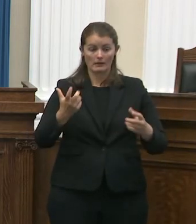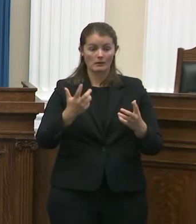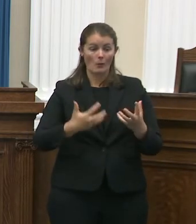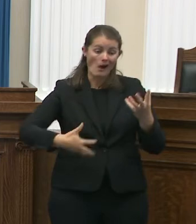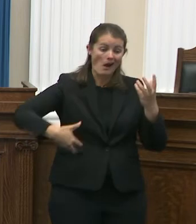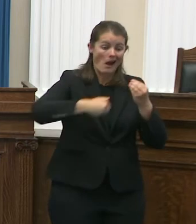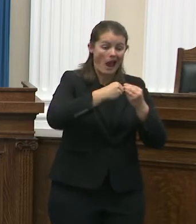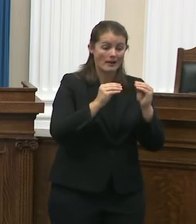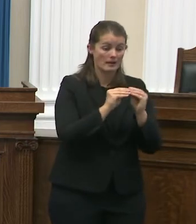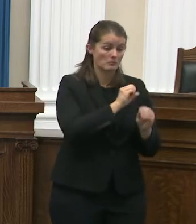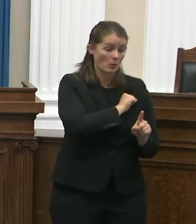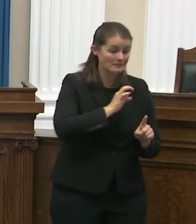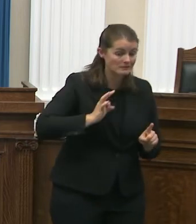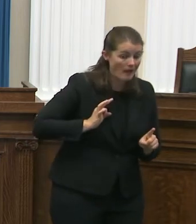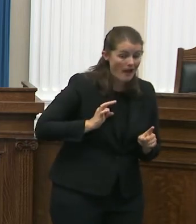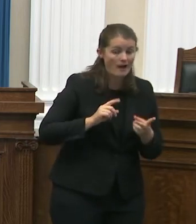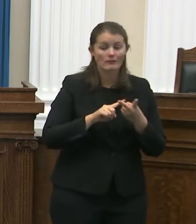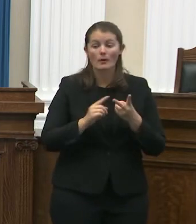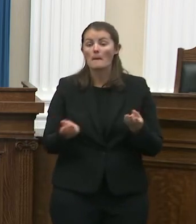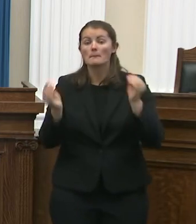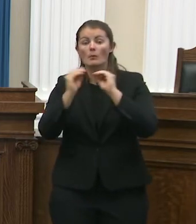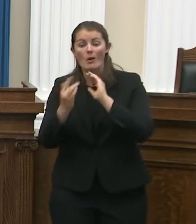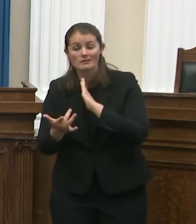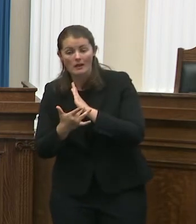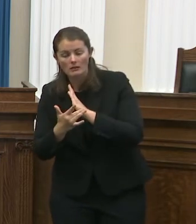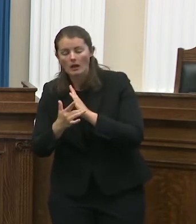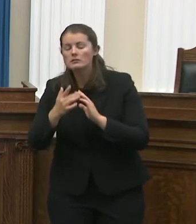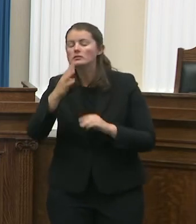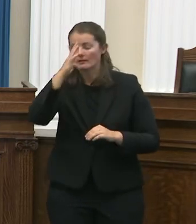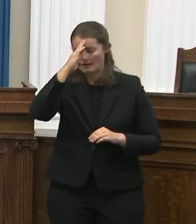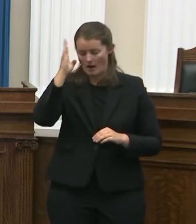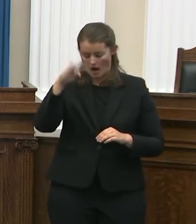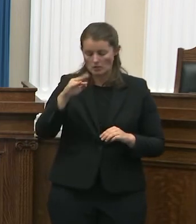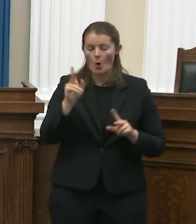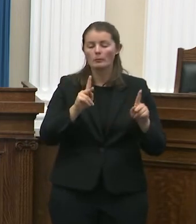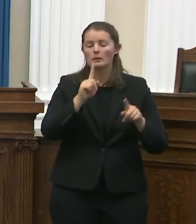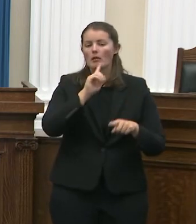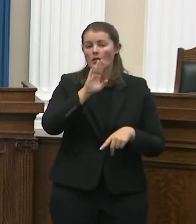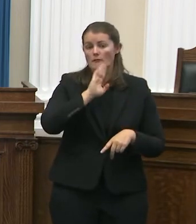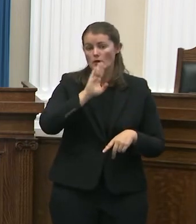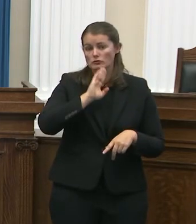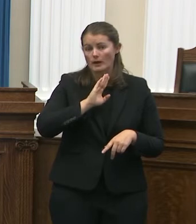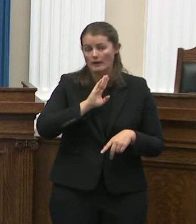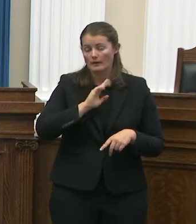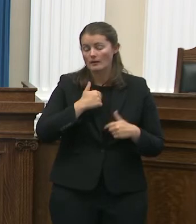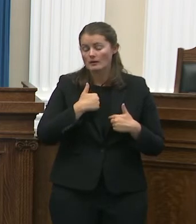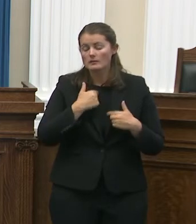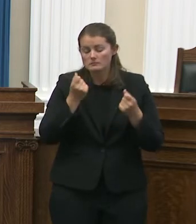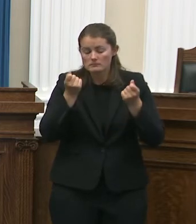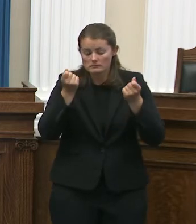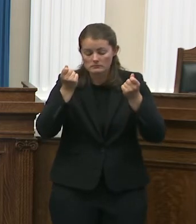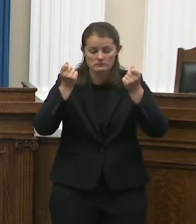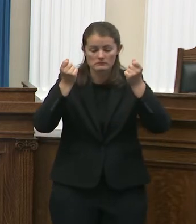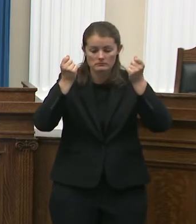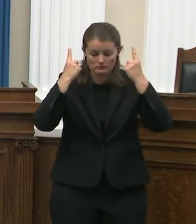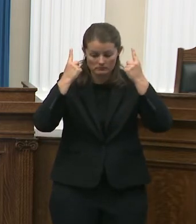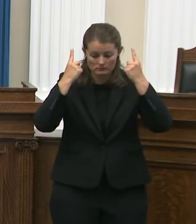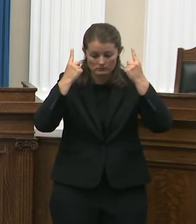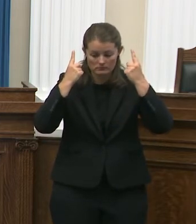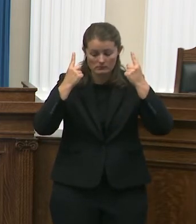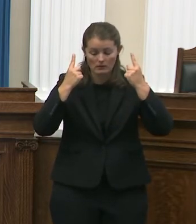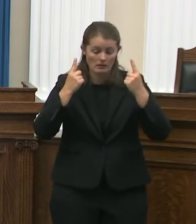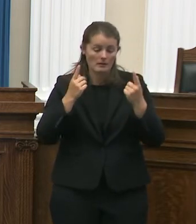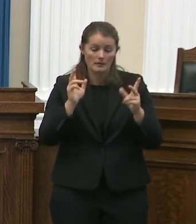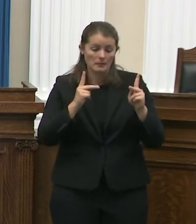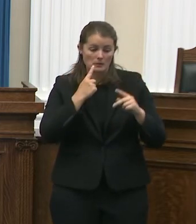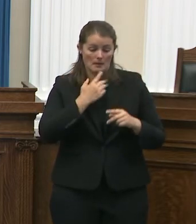adding more technology. I know people are frustrated. I appreciate that, and I know they say that's not enough. My apology isn't